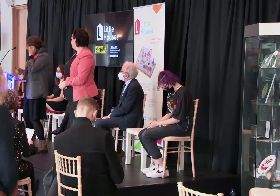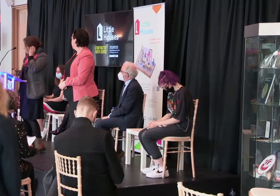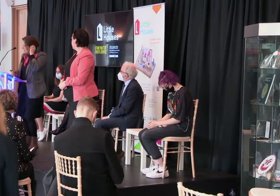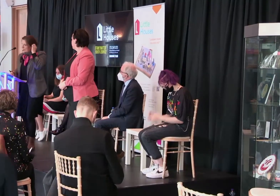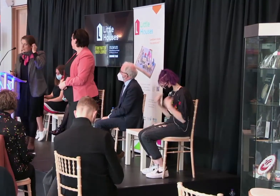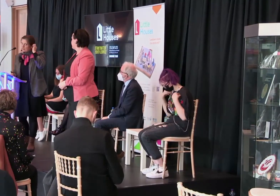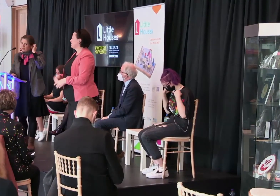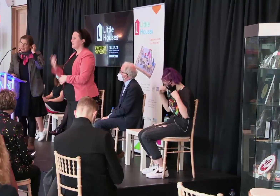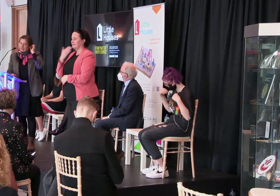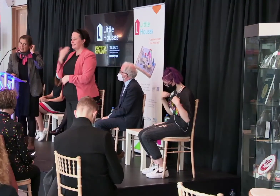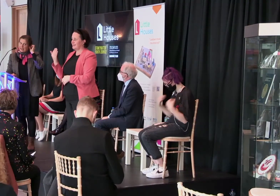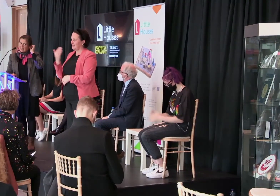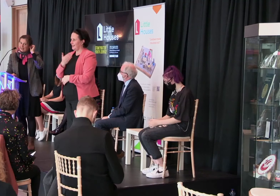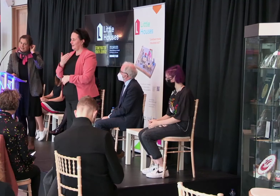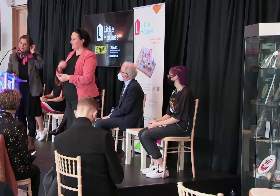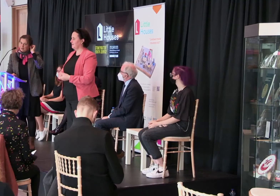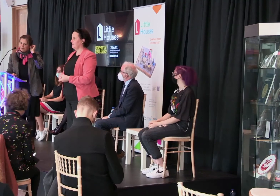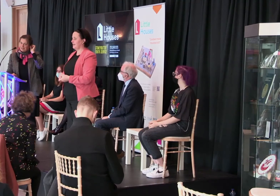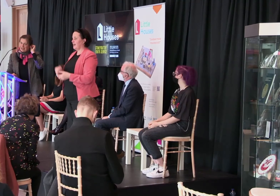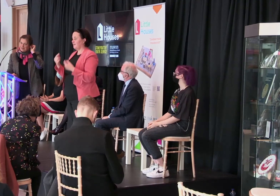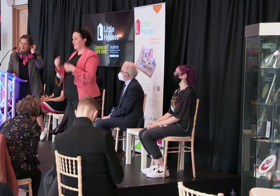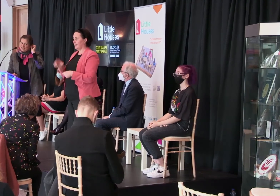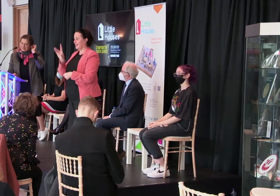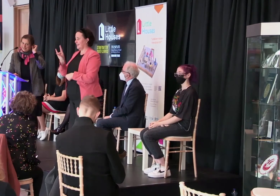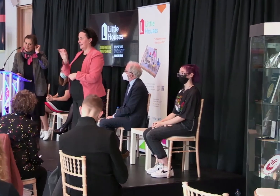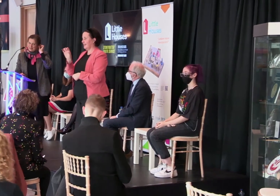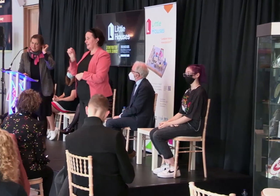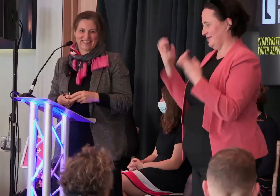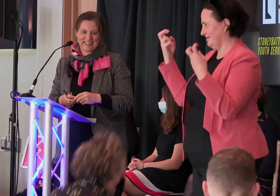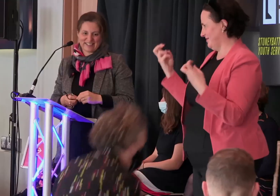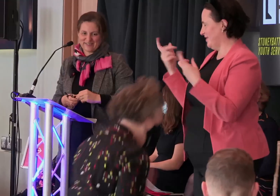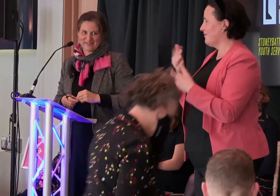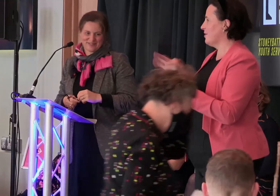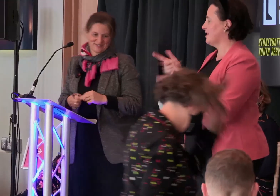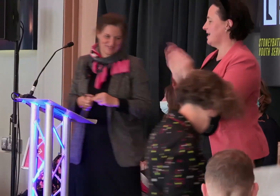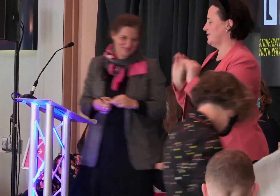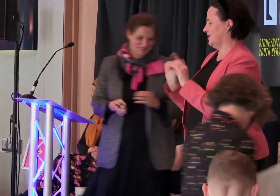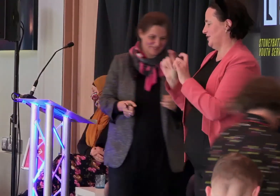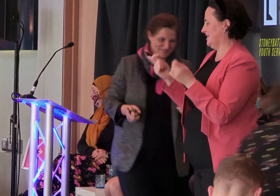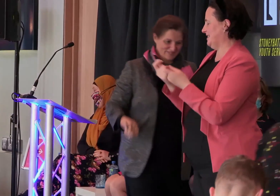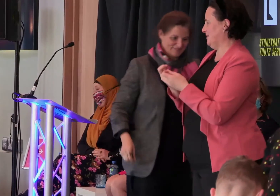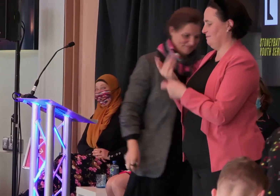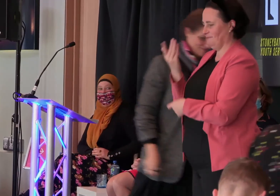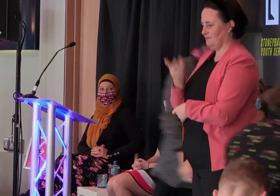Thanks so much, Anne. And finally, Helen Beaumont is going to get up and speak. Thank you.